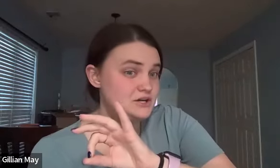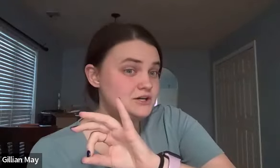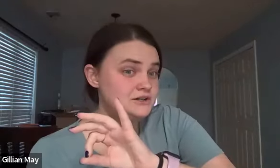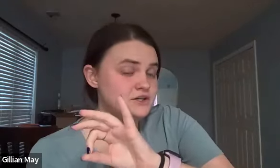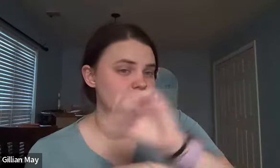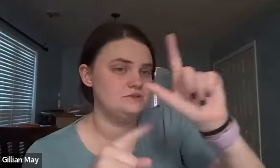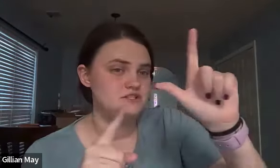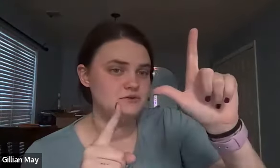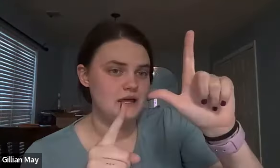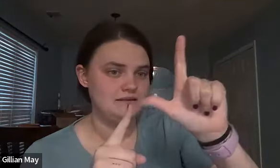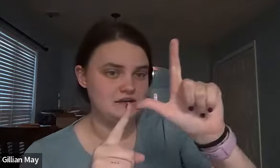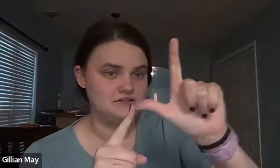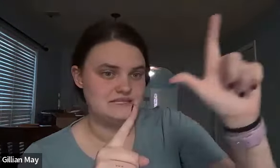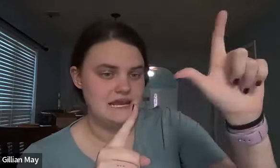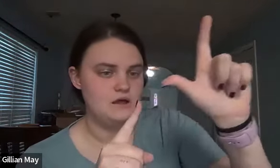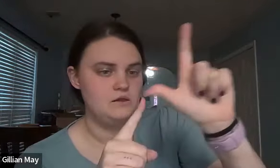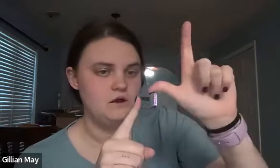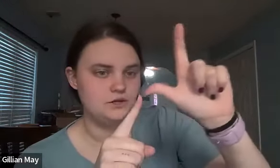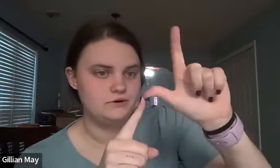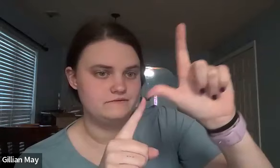letter, you would do letter. So it's an L on your pointer finger.